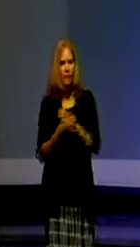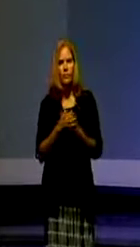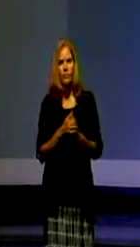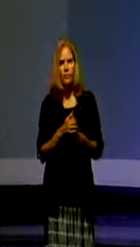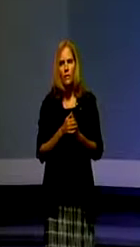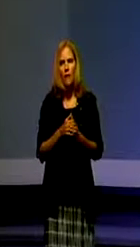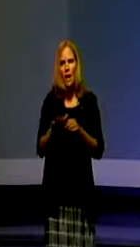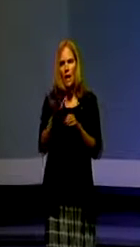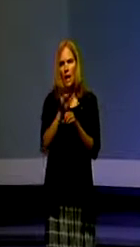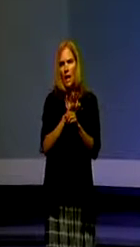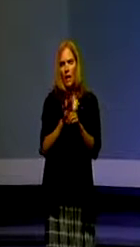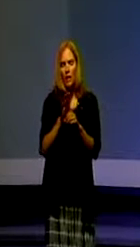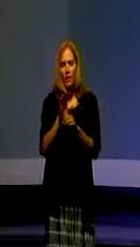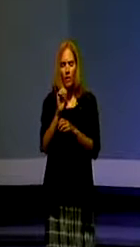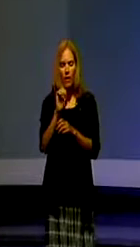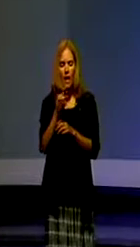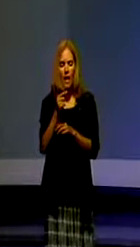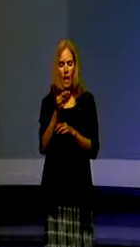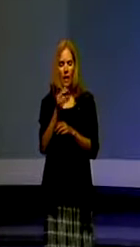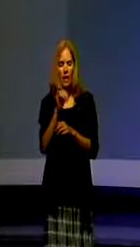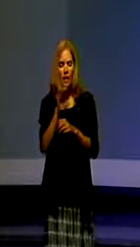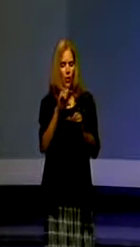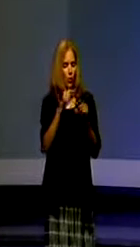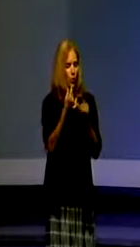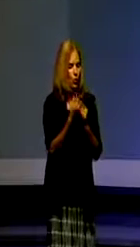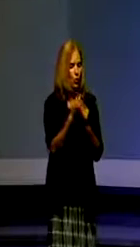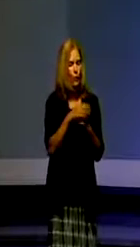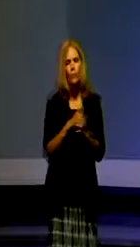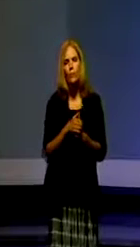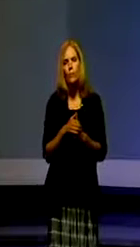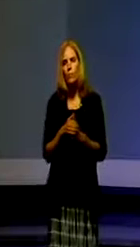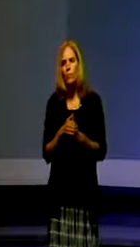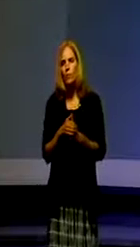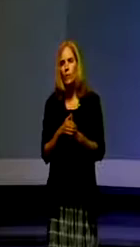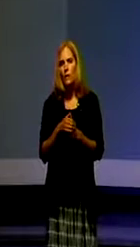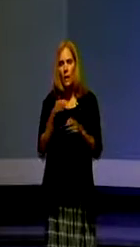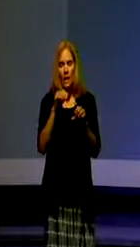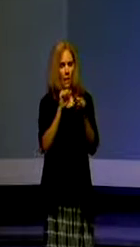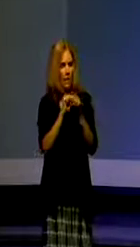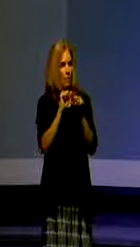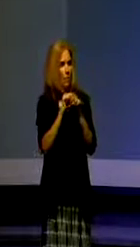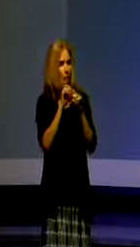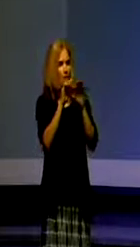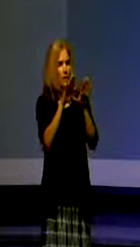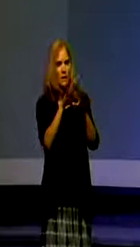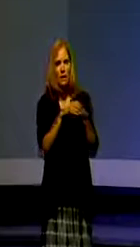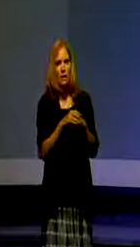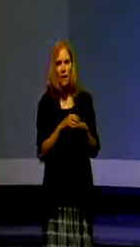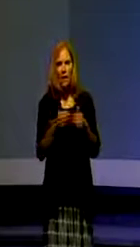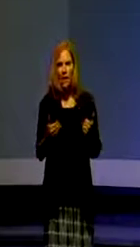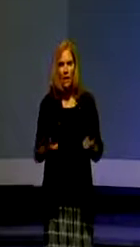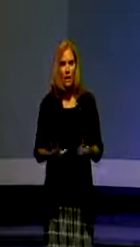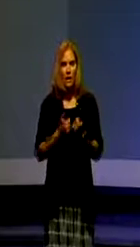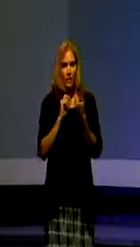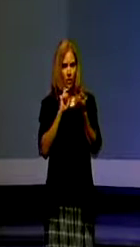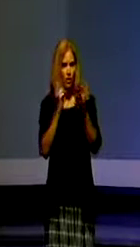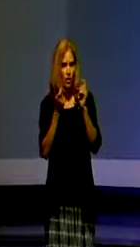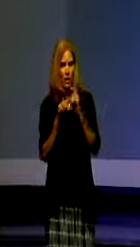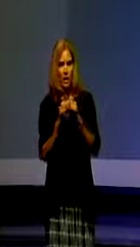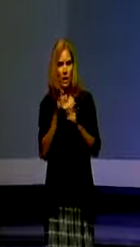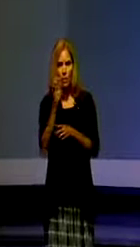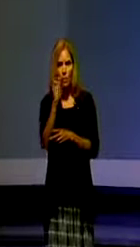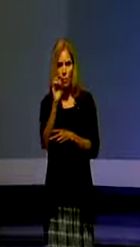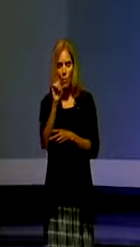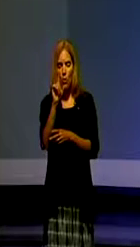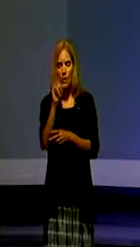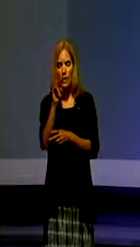an area of an ethnic group where we go in the mountains there. Their lives are changed. In Bolivia,